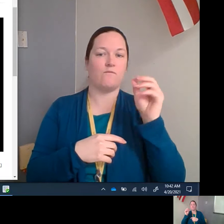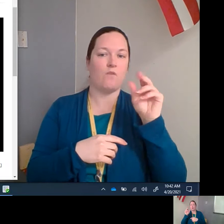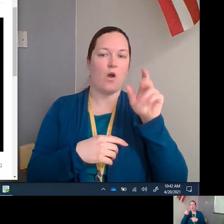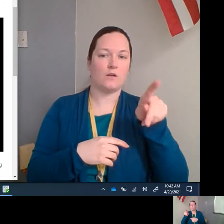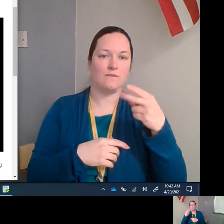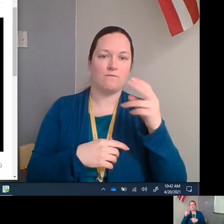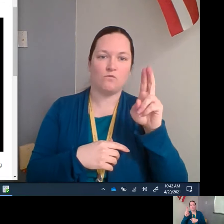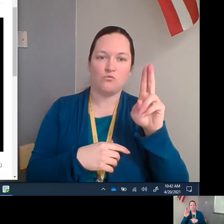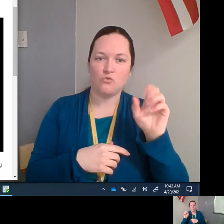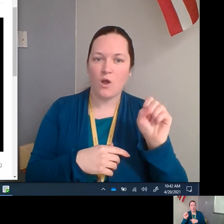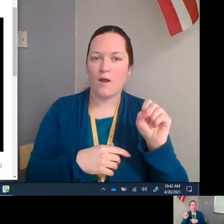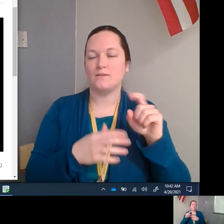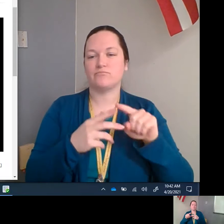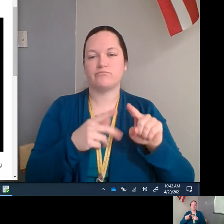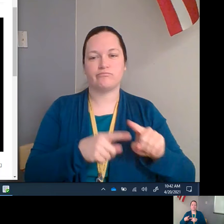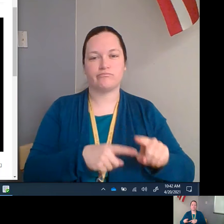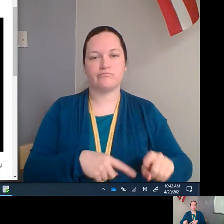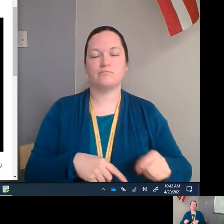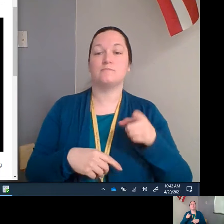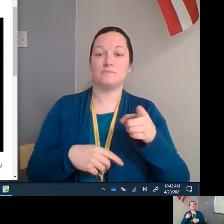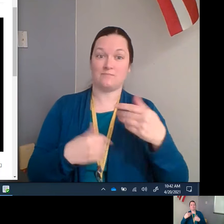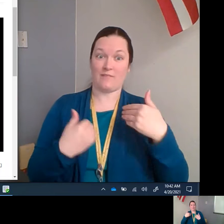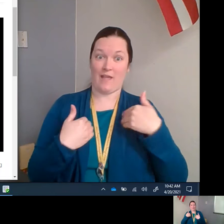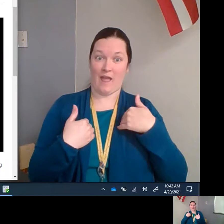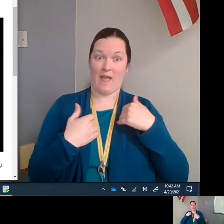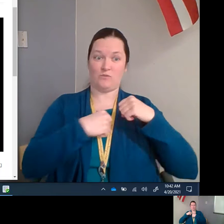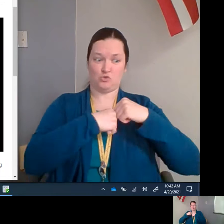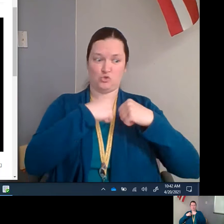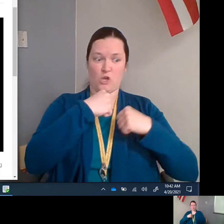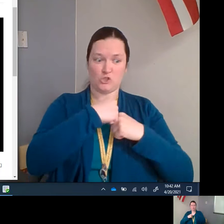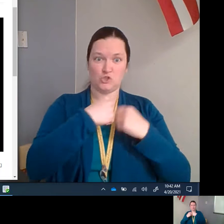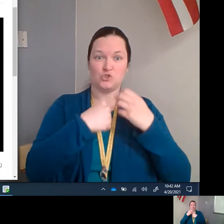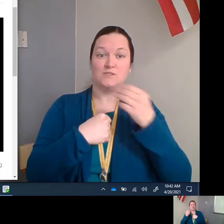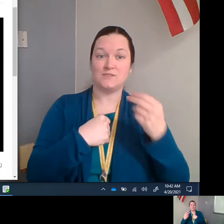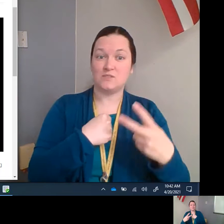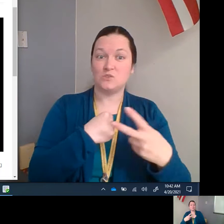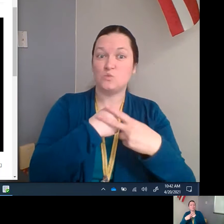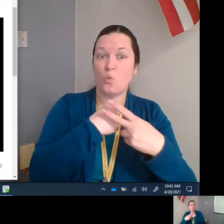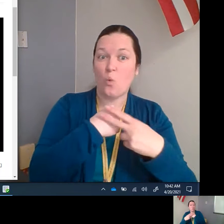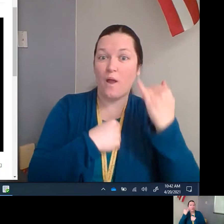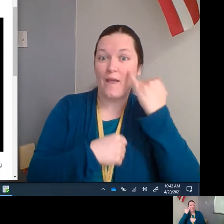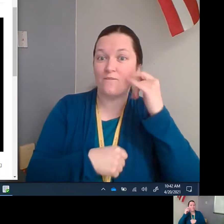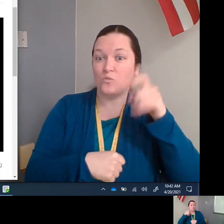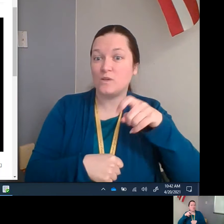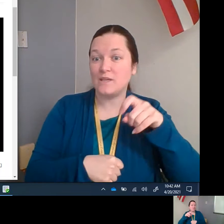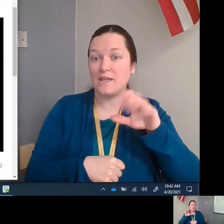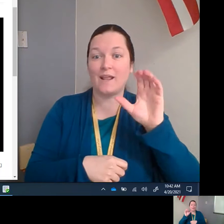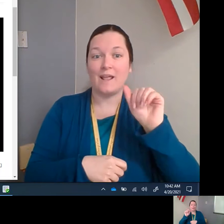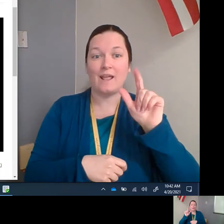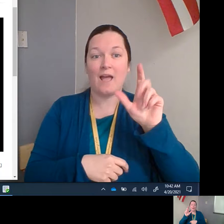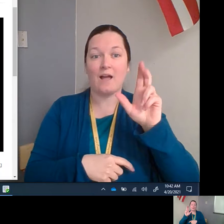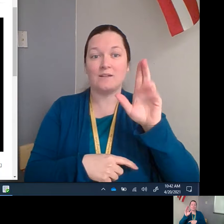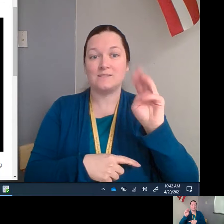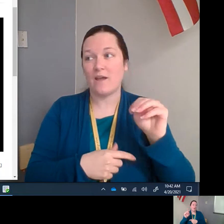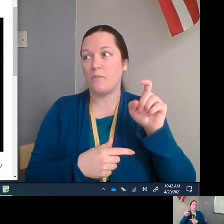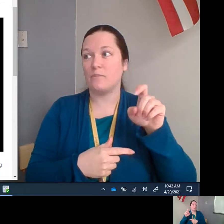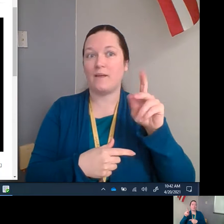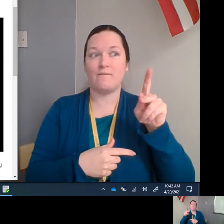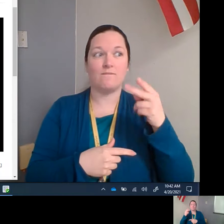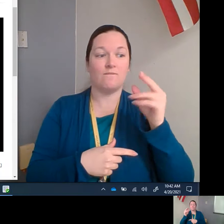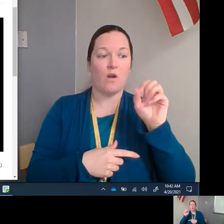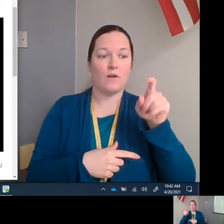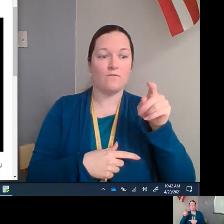it's sitting there. It's giving it structure, but it's also storing it. And so when we need calcium or we need phosphorus or when we need fatty acids, when